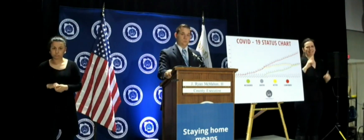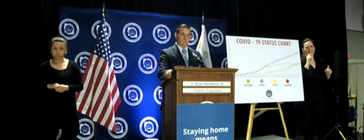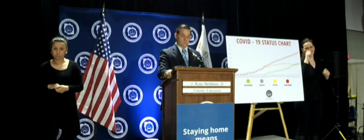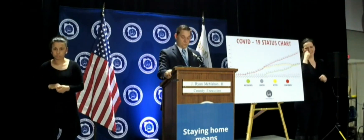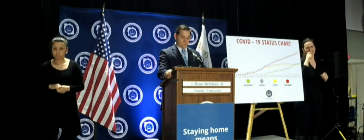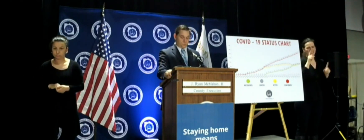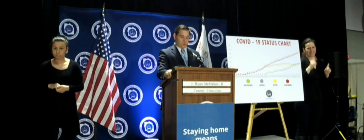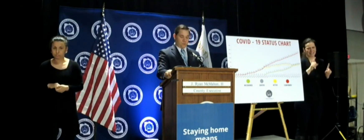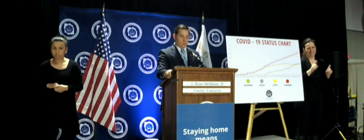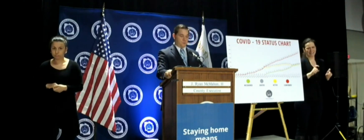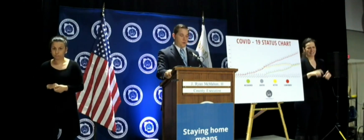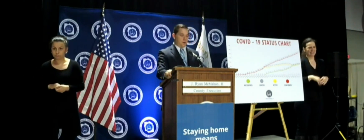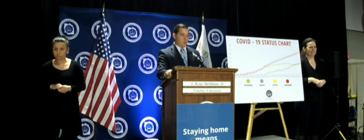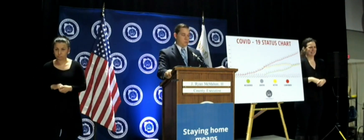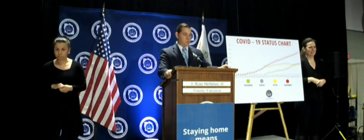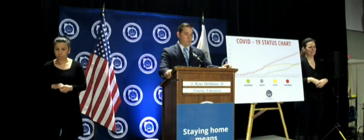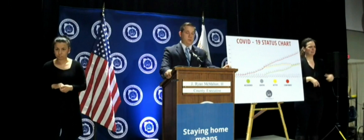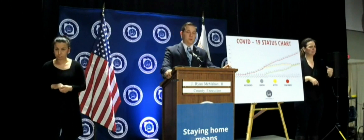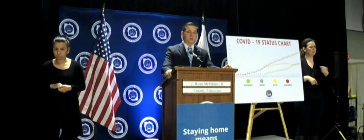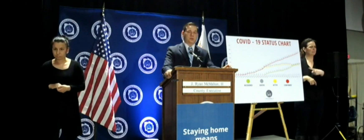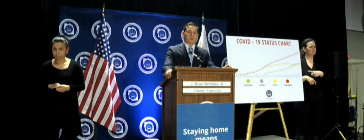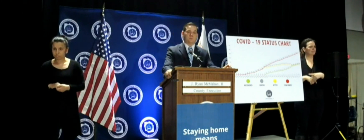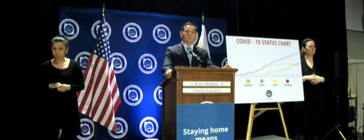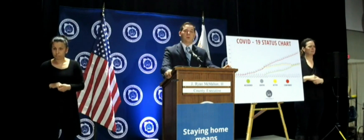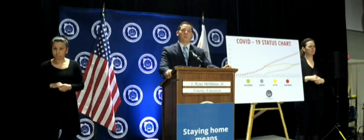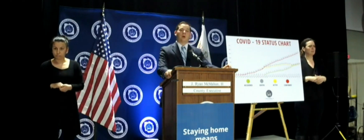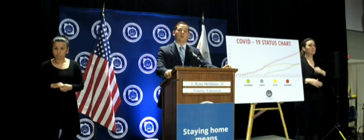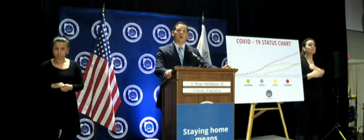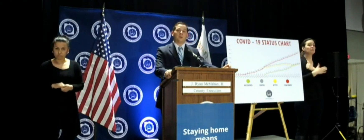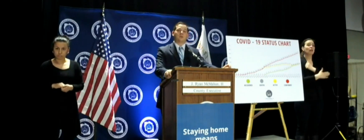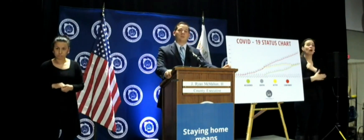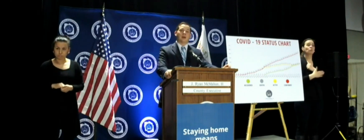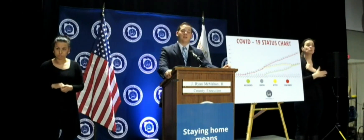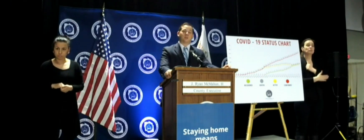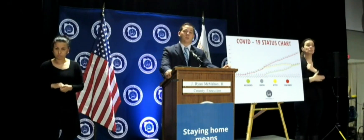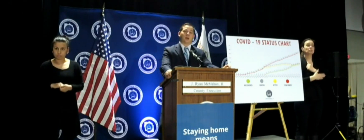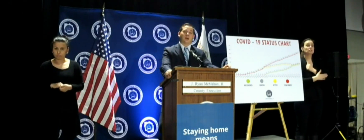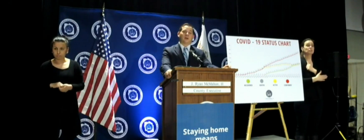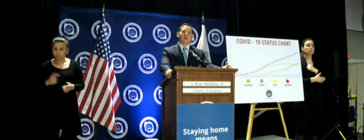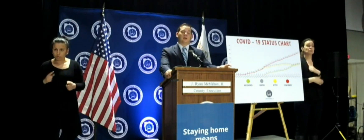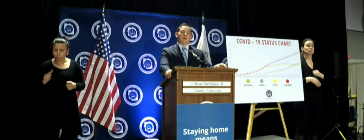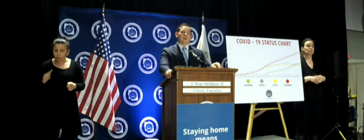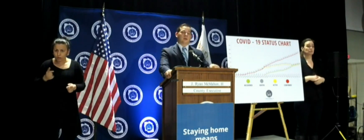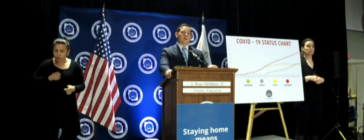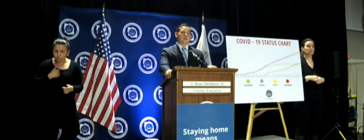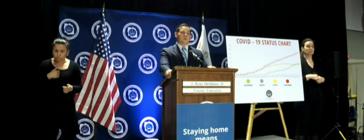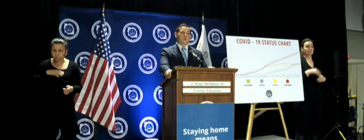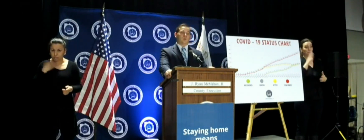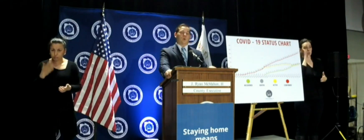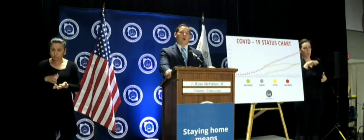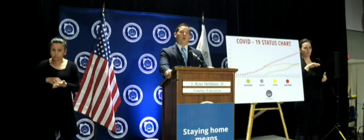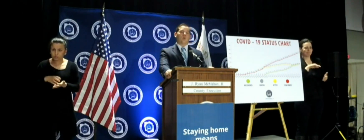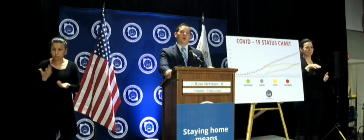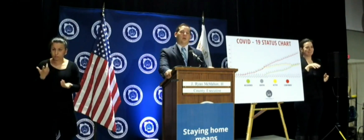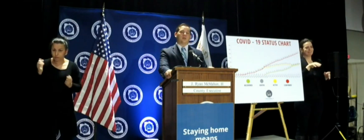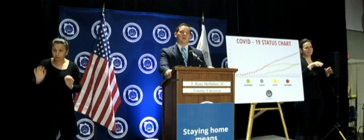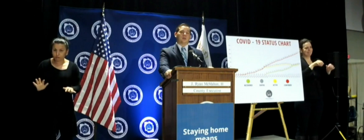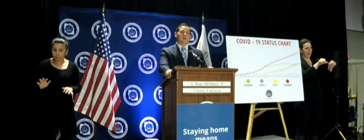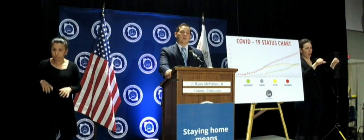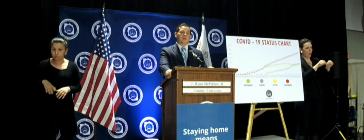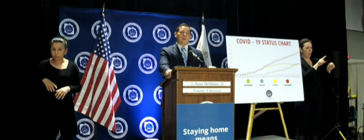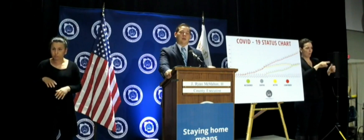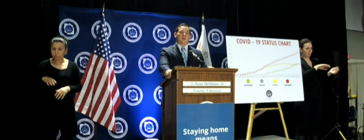mortuary? Yep, we're in pretty good shape. Part of our emergency management plan is we work